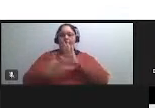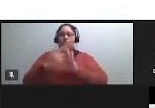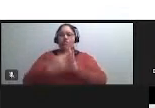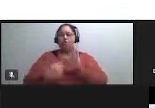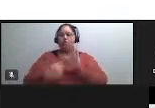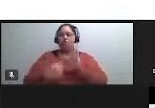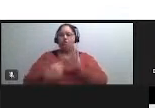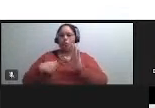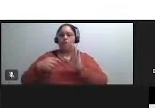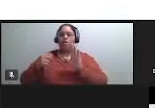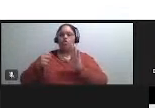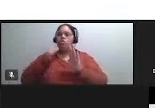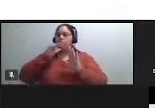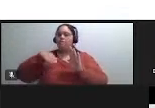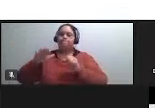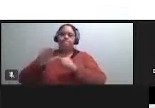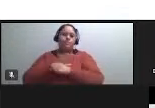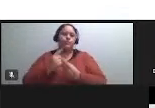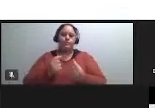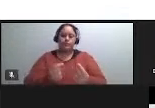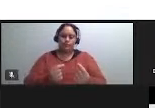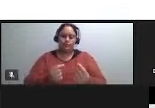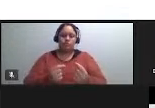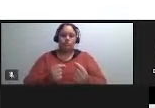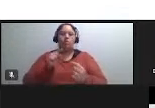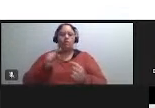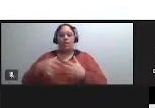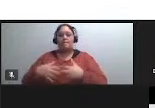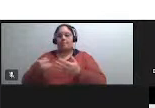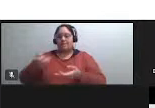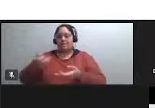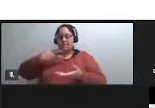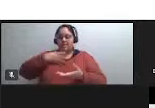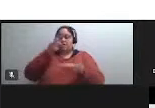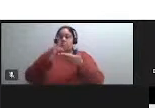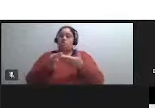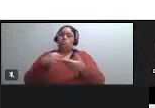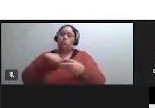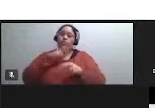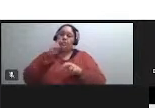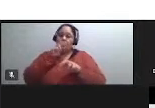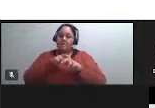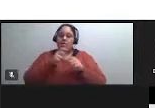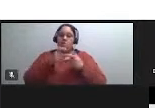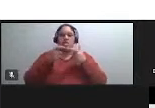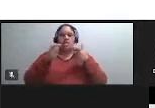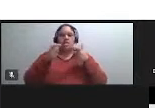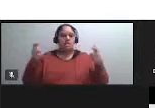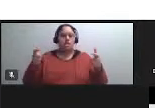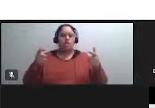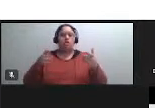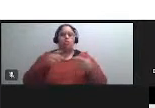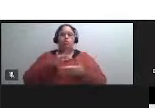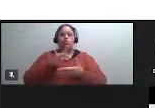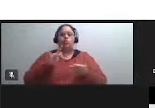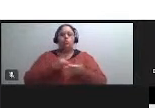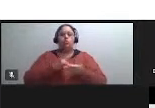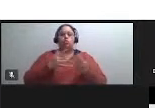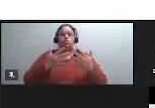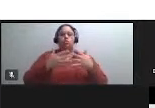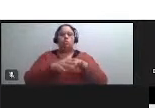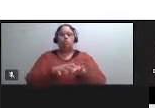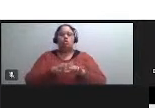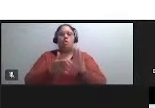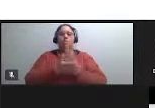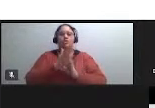are falling short on. And they came up with the recommendation that we needed a larger Joint Operations Centre at 7 Wales